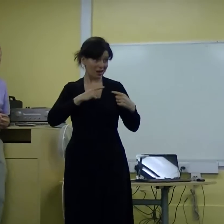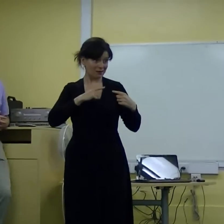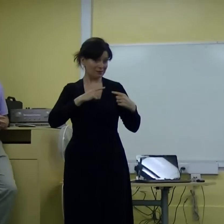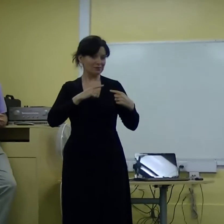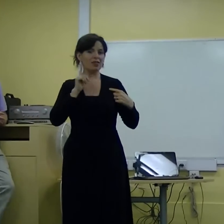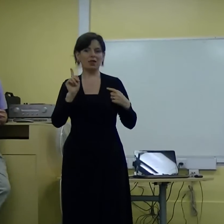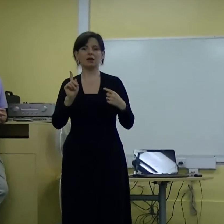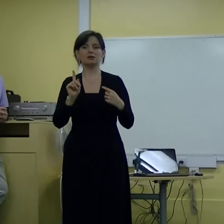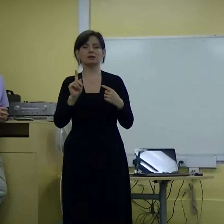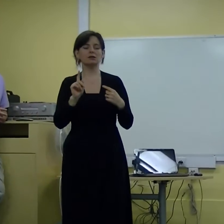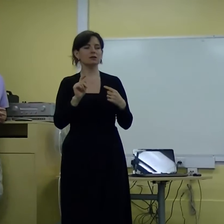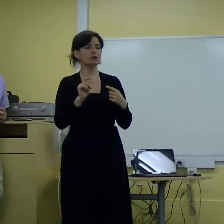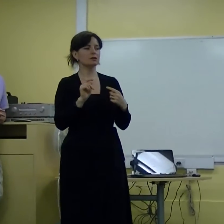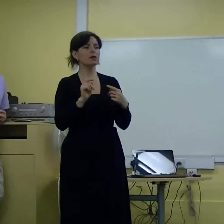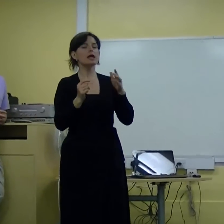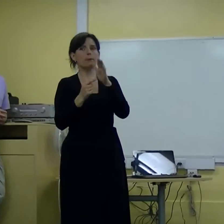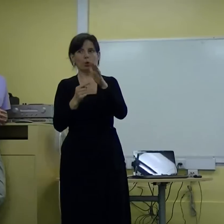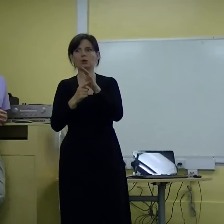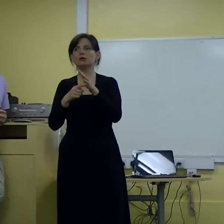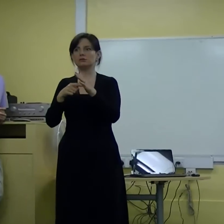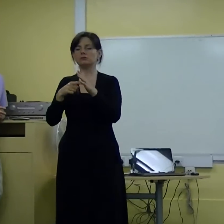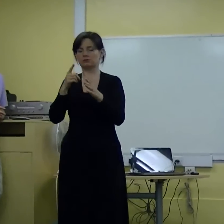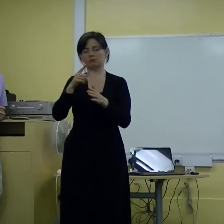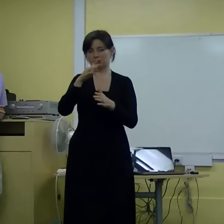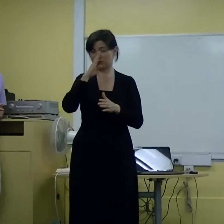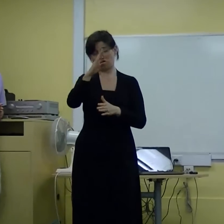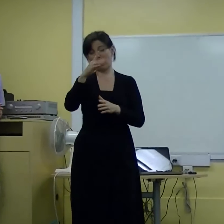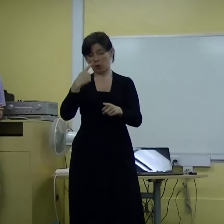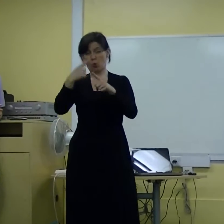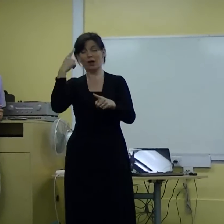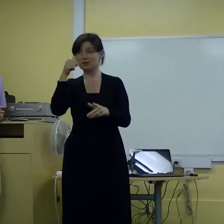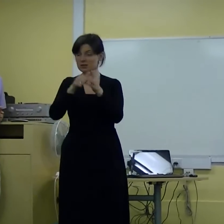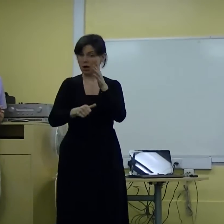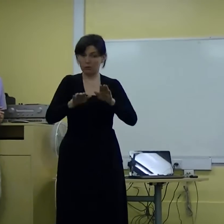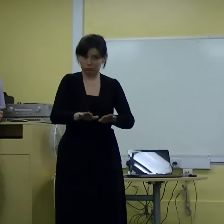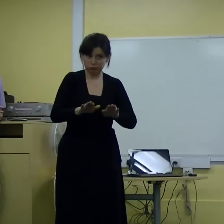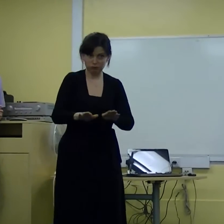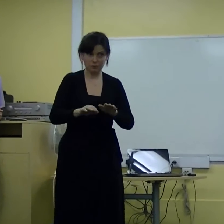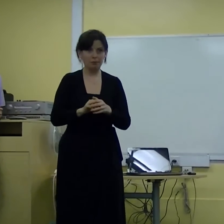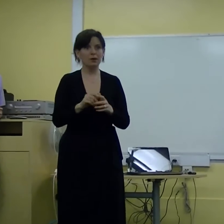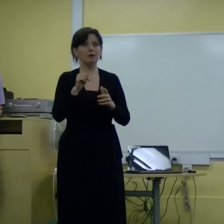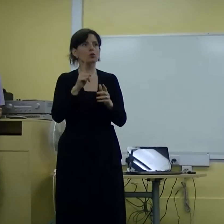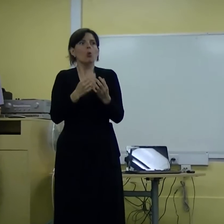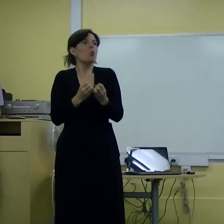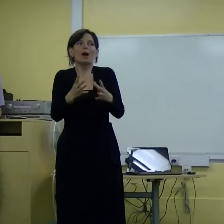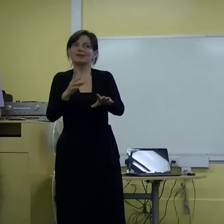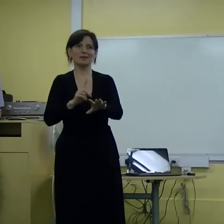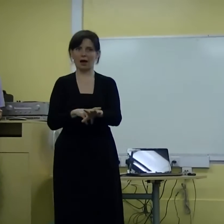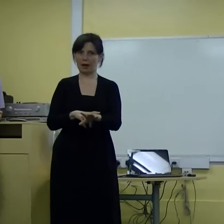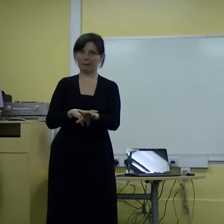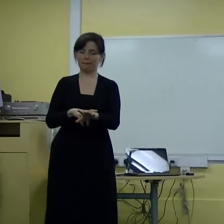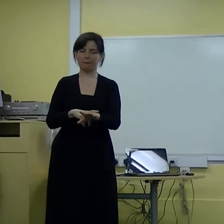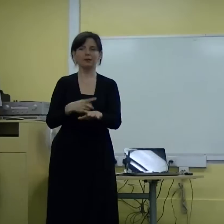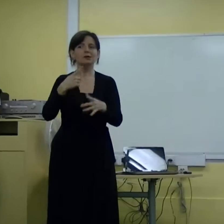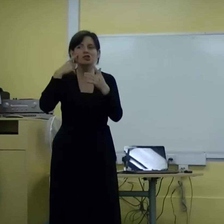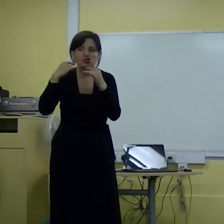very important that you start the CPR very quickly. So you need to not waste too much time